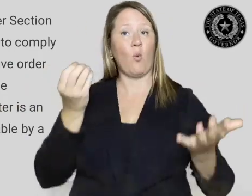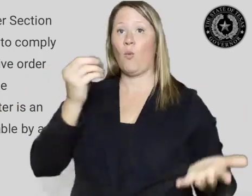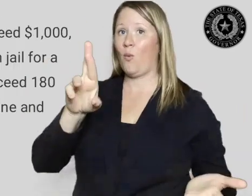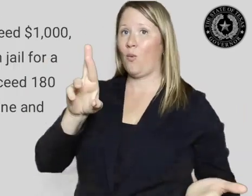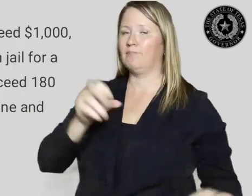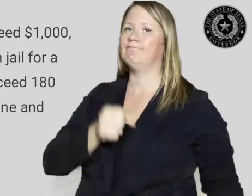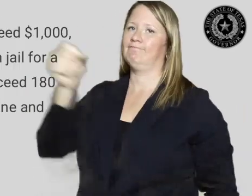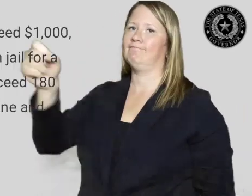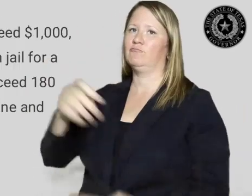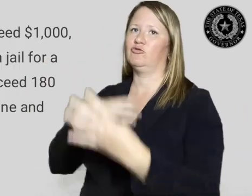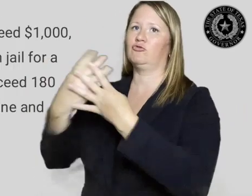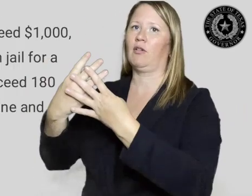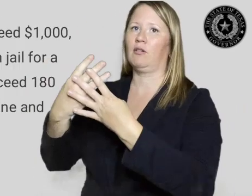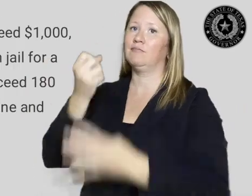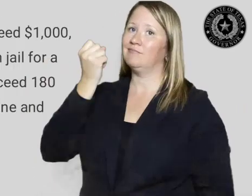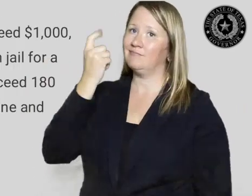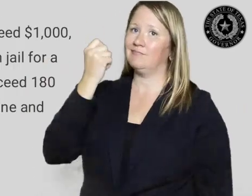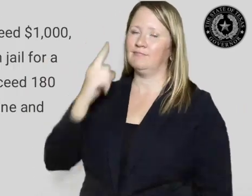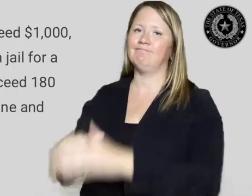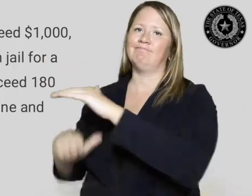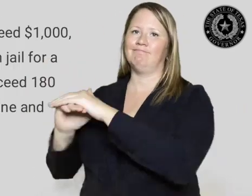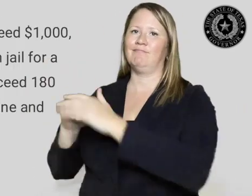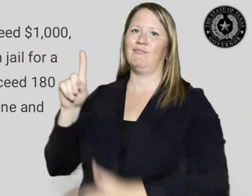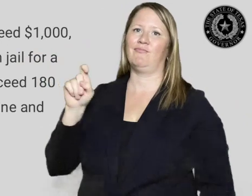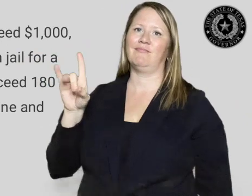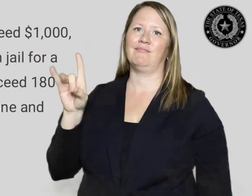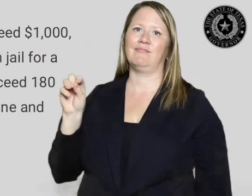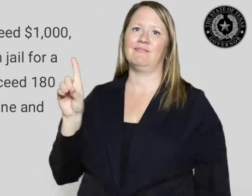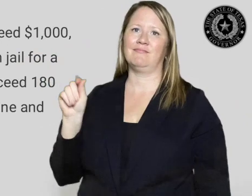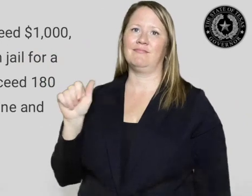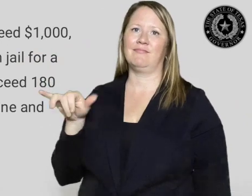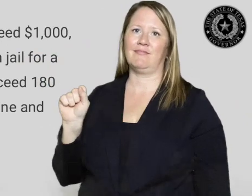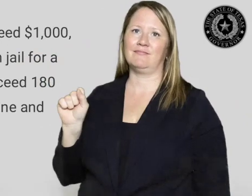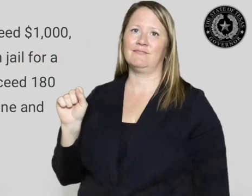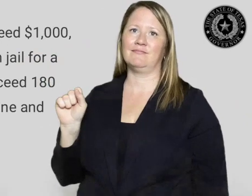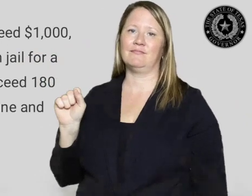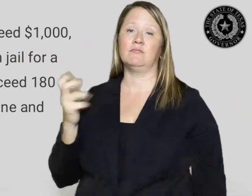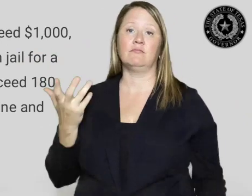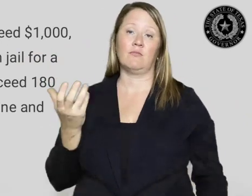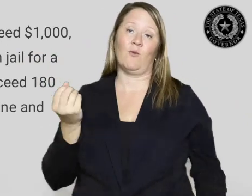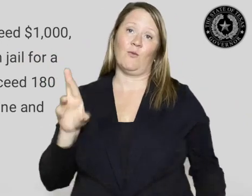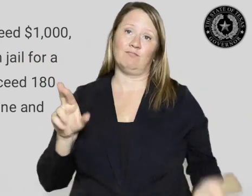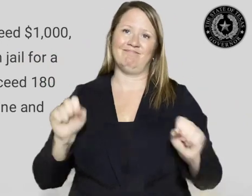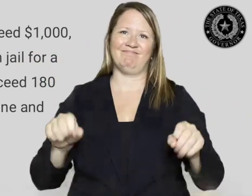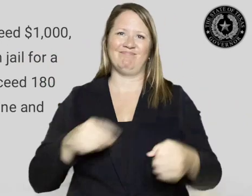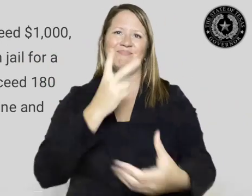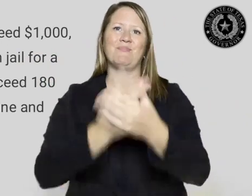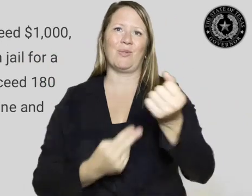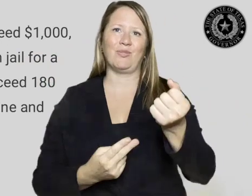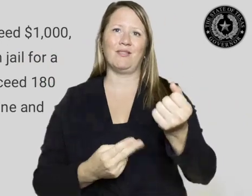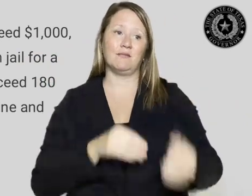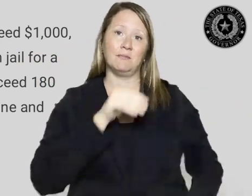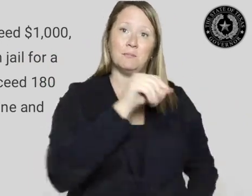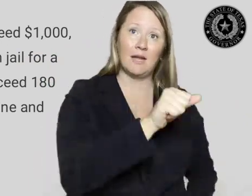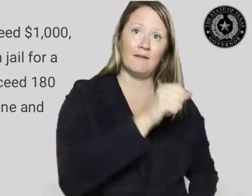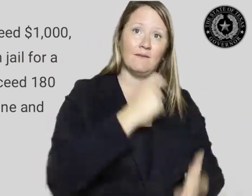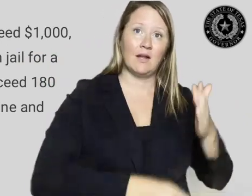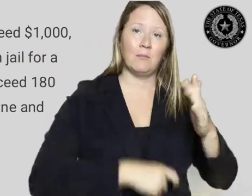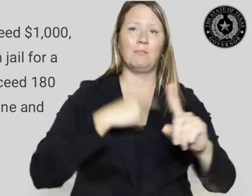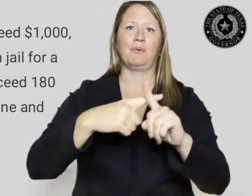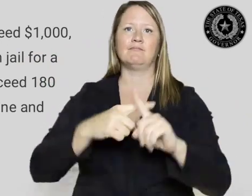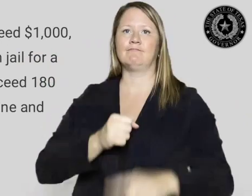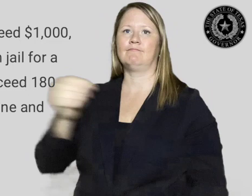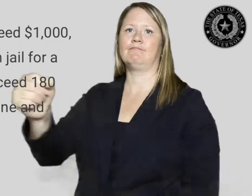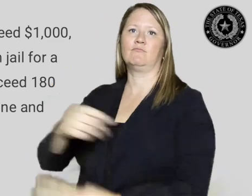by a fine not to exceed $1,000, confinement in jail for a term not to exceed 180 days, or both